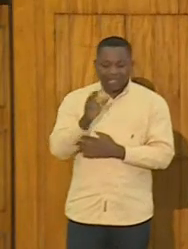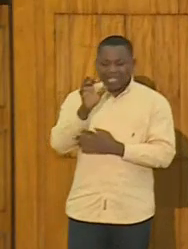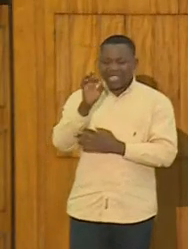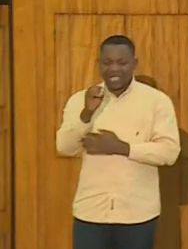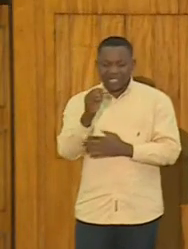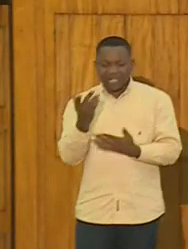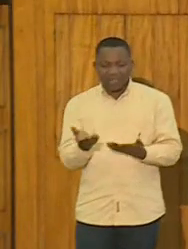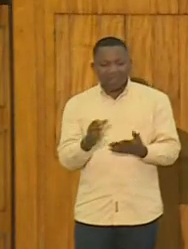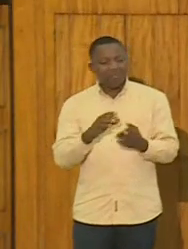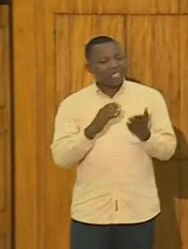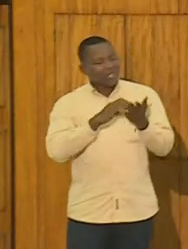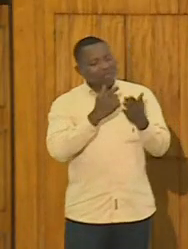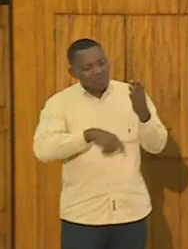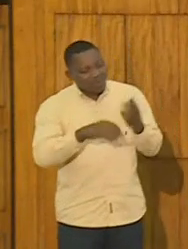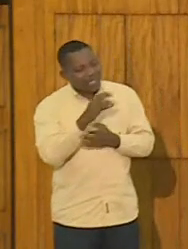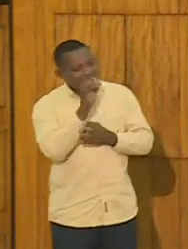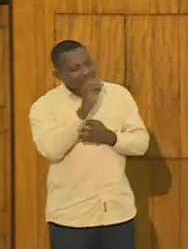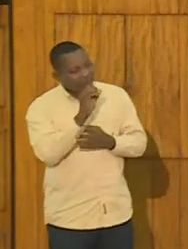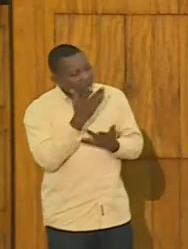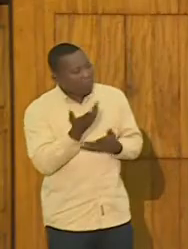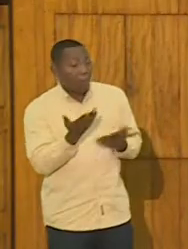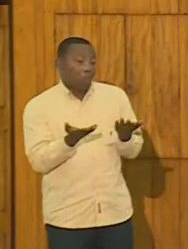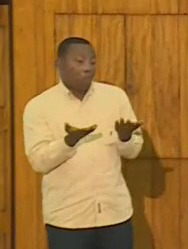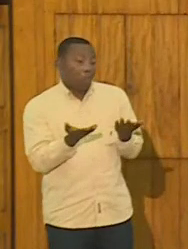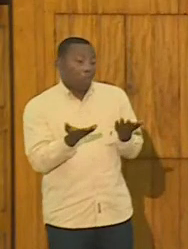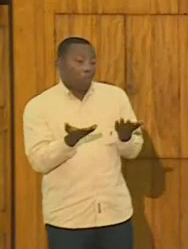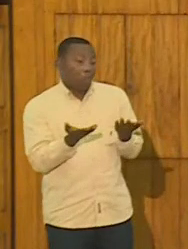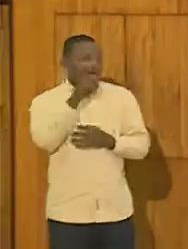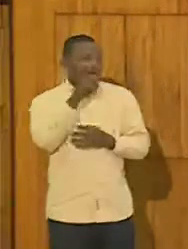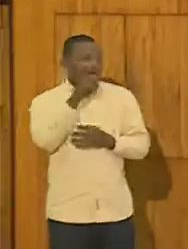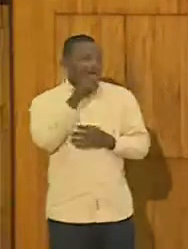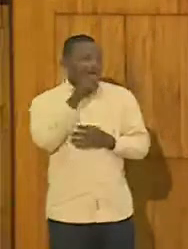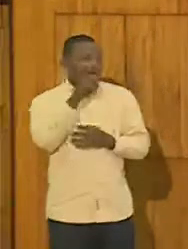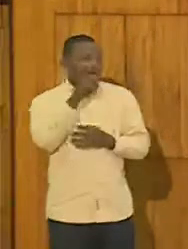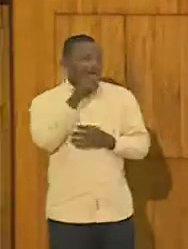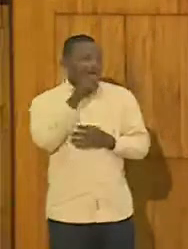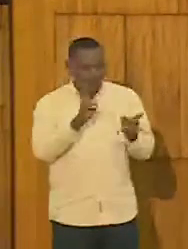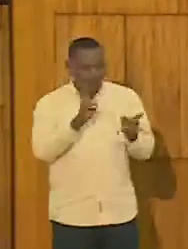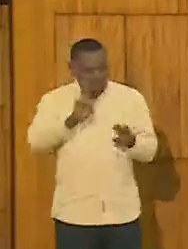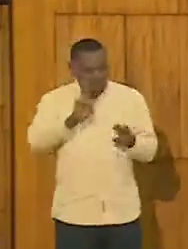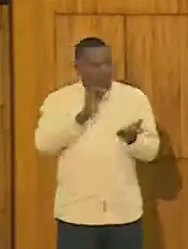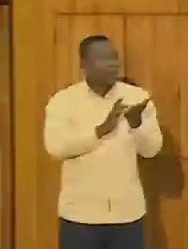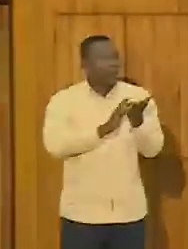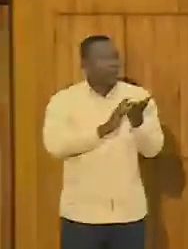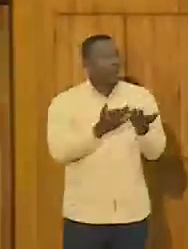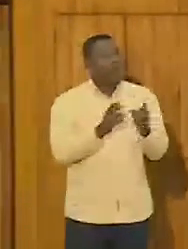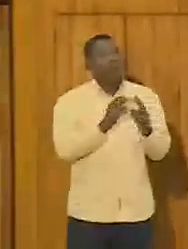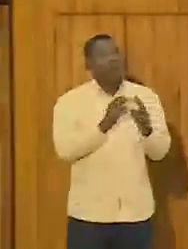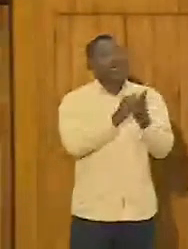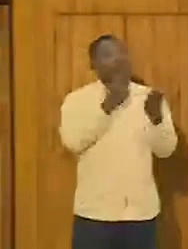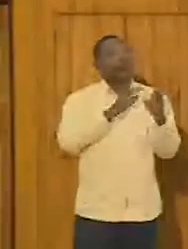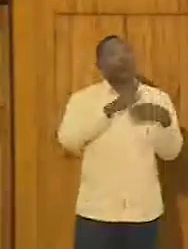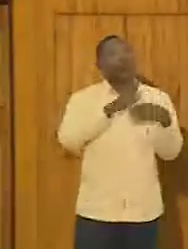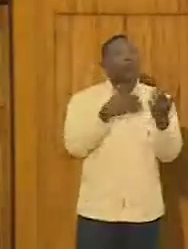$100, and so on, will you be able to still use the vaccine? So that's what the study was all